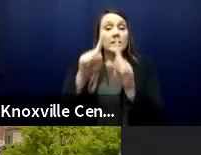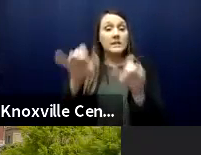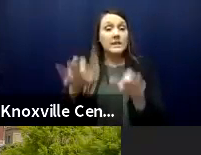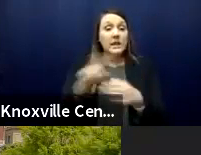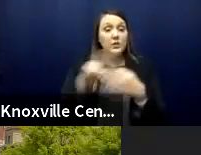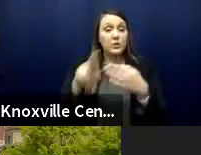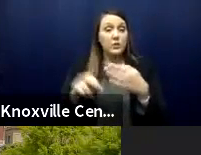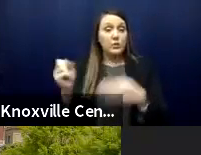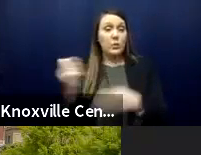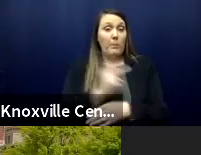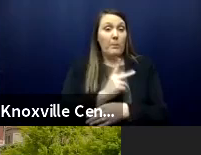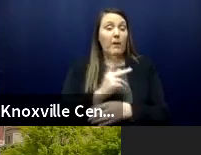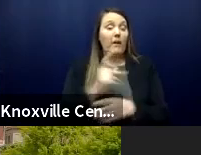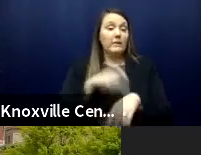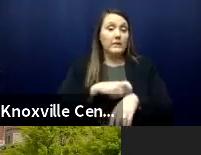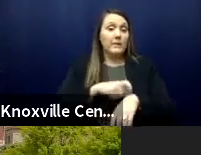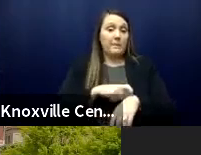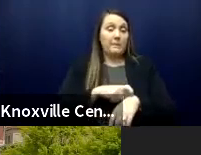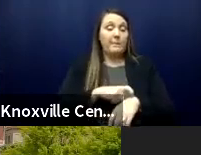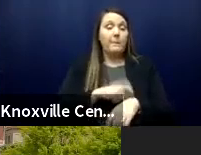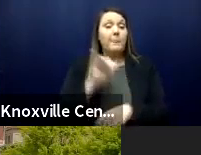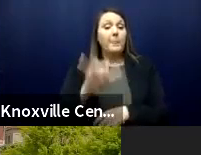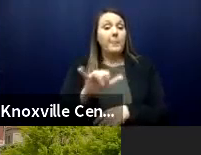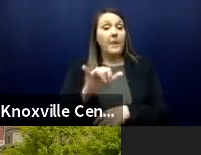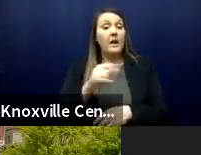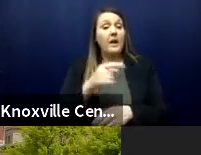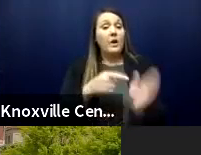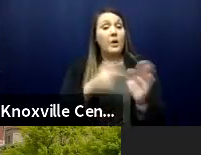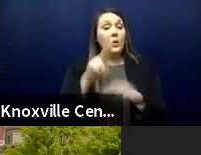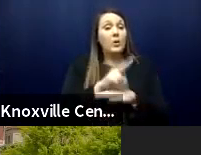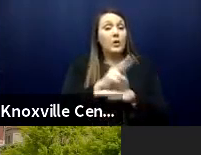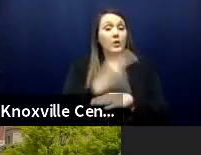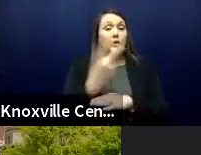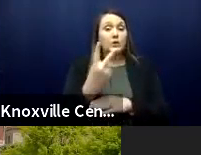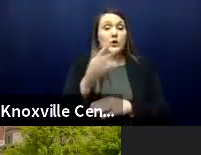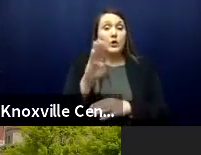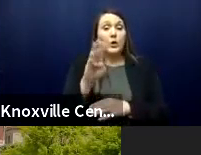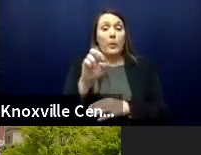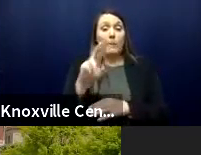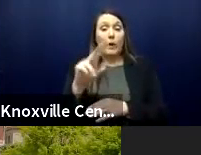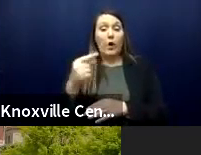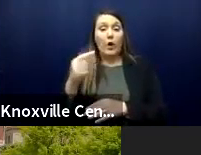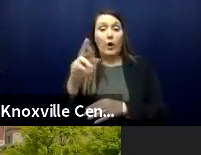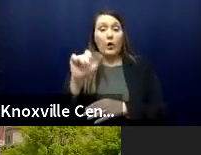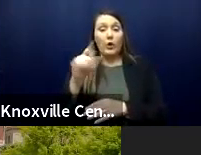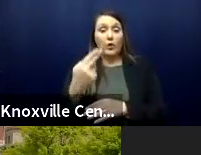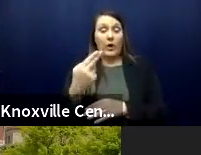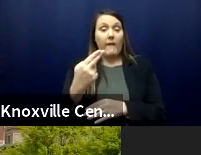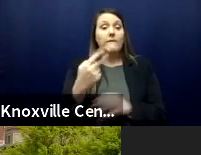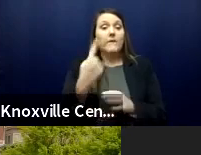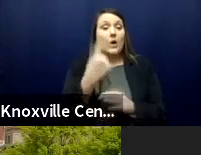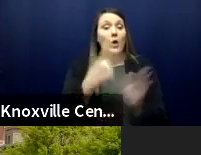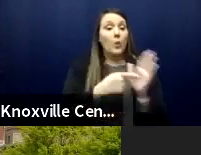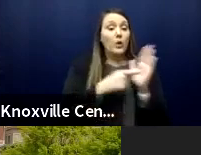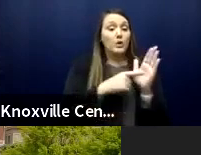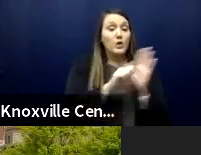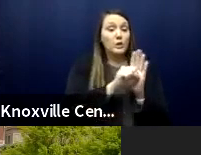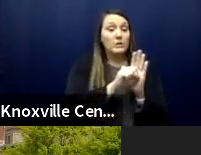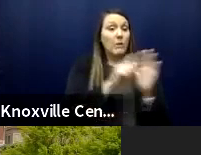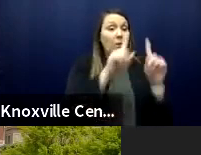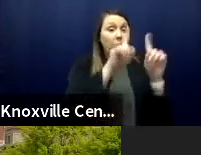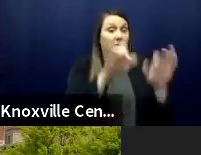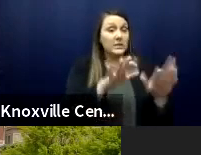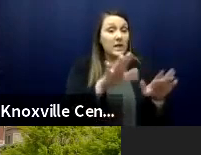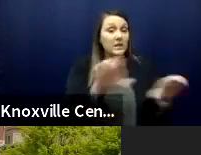turnaround time. For this benchmark, we are utilizing two bar graphs, one that shows a sample of the test conducted for Knox County